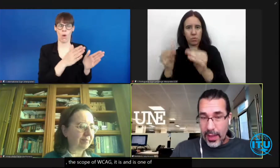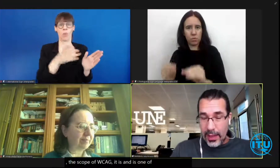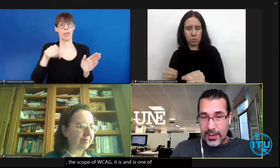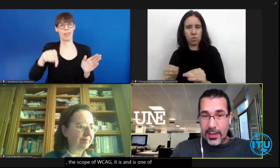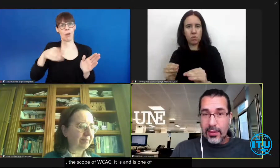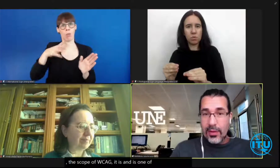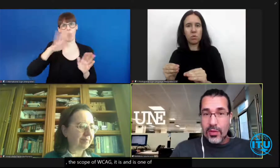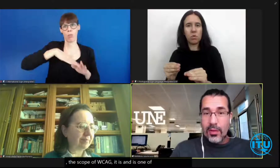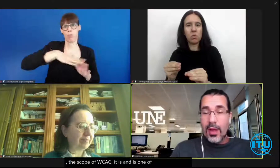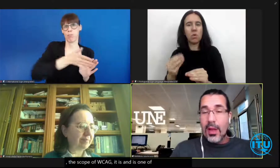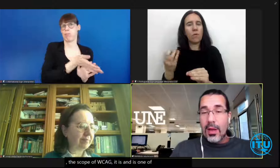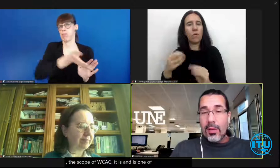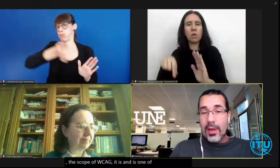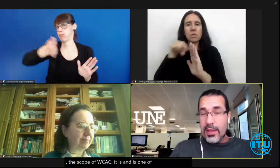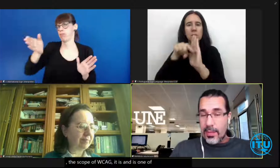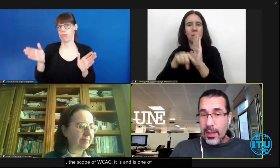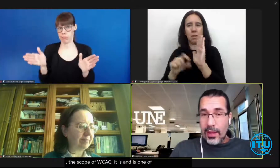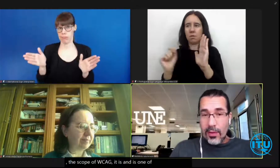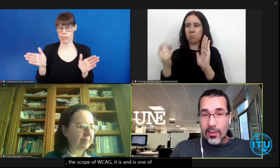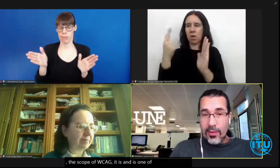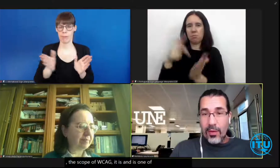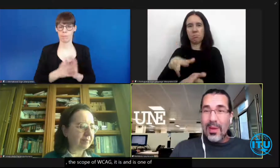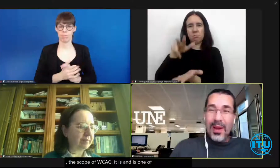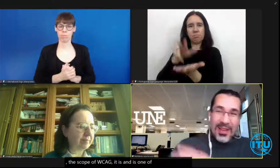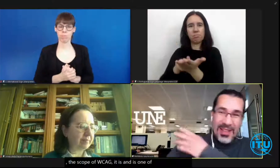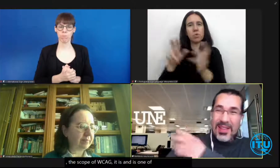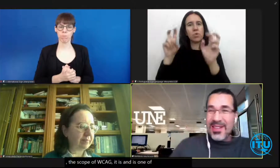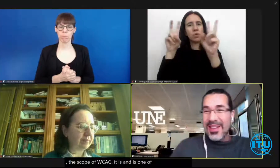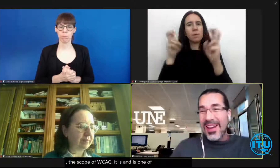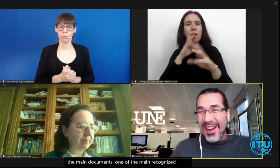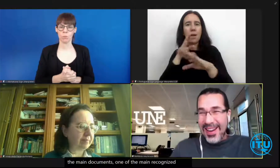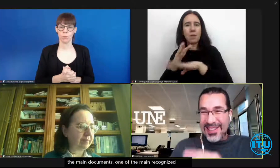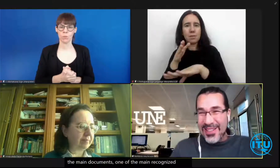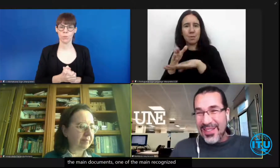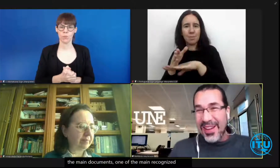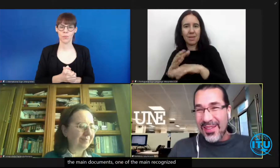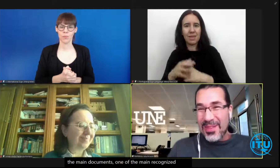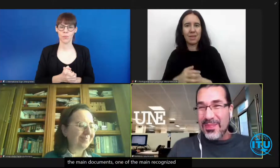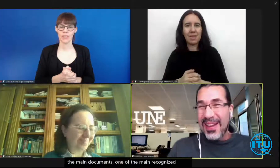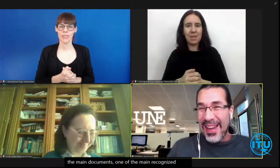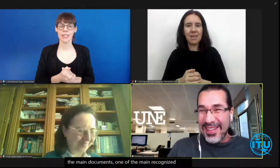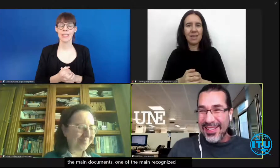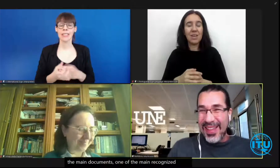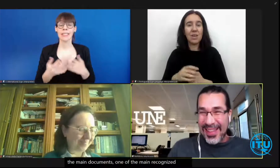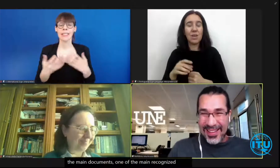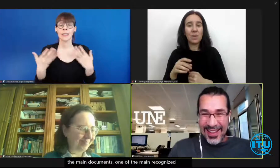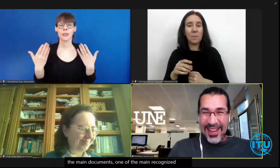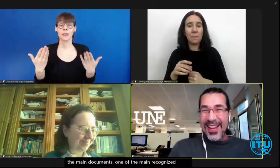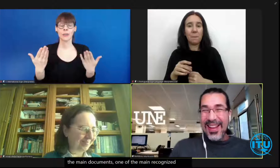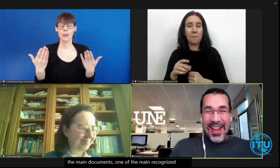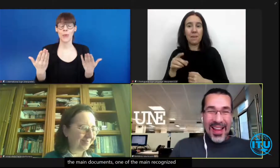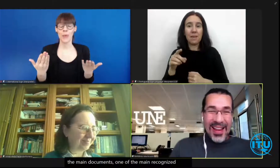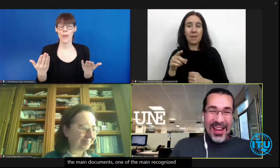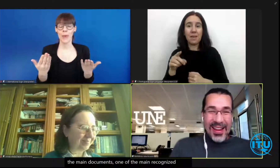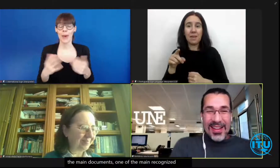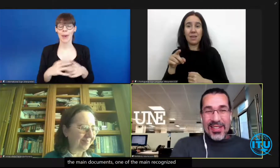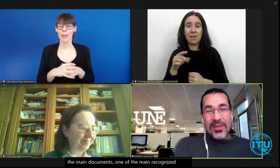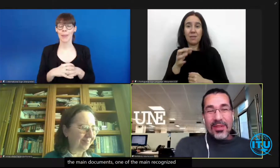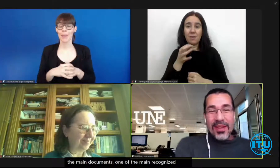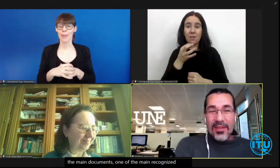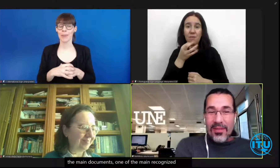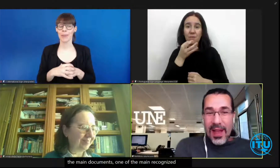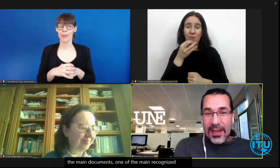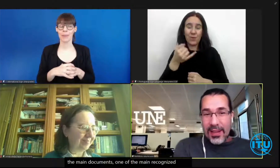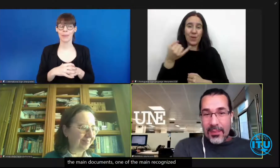main recognized standards on the accessibility of weather. And Sadi is there, so he will speak later on that.